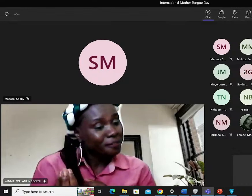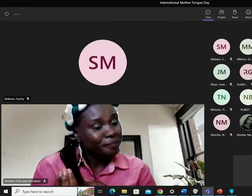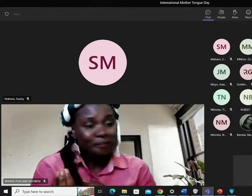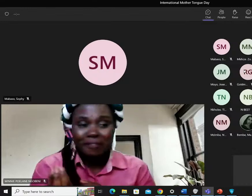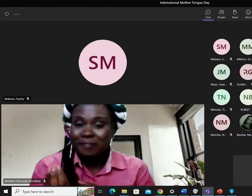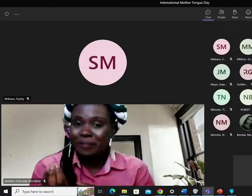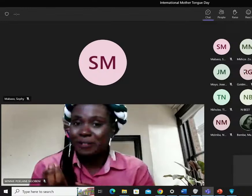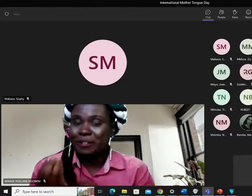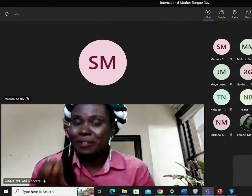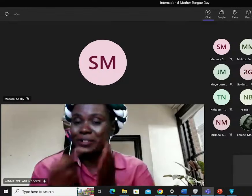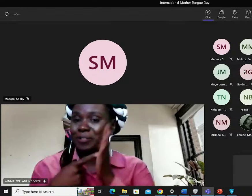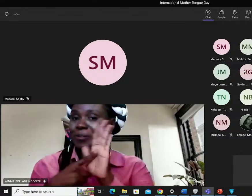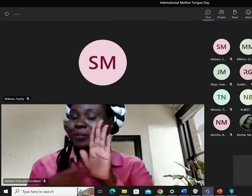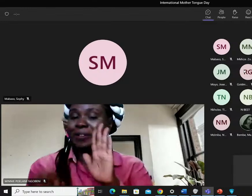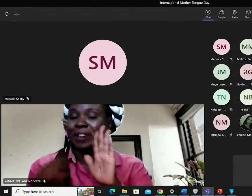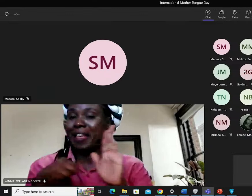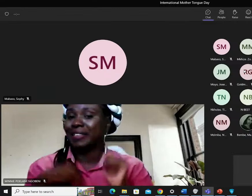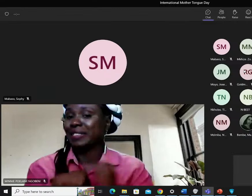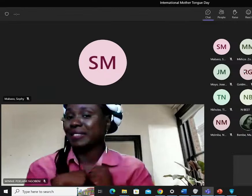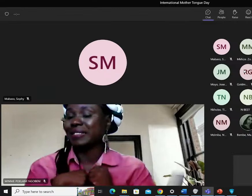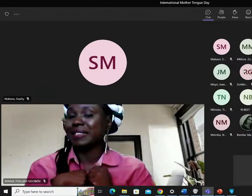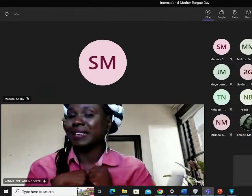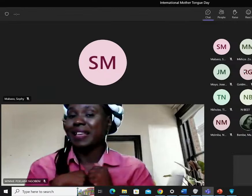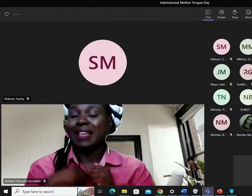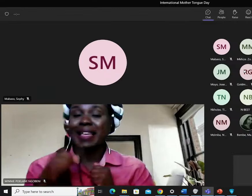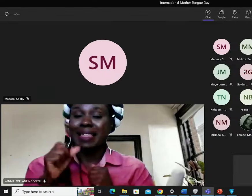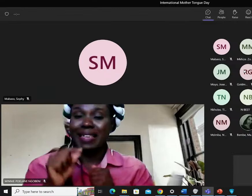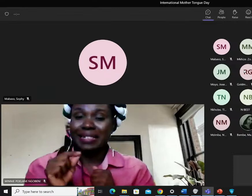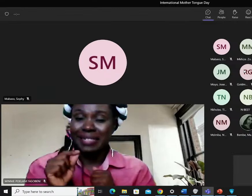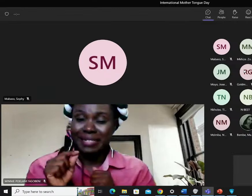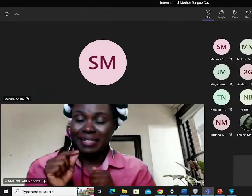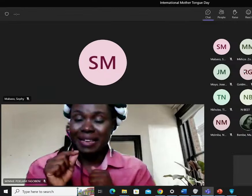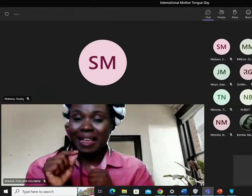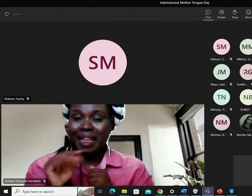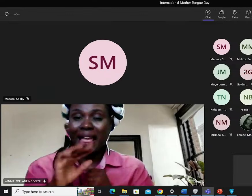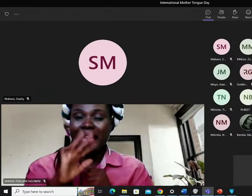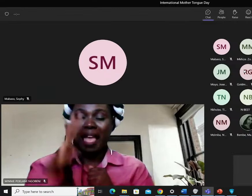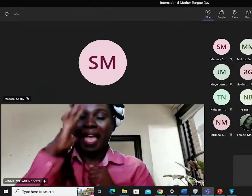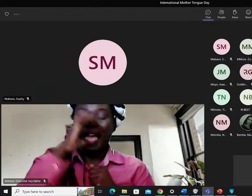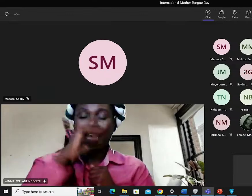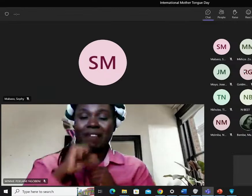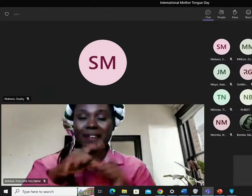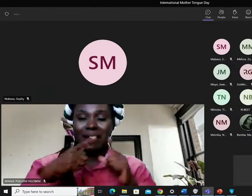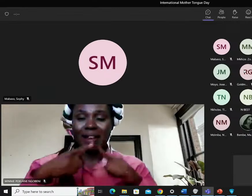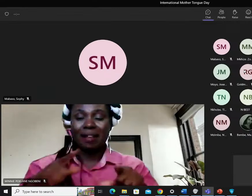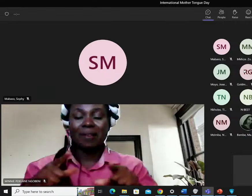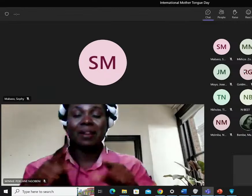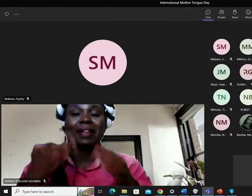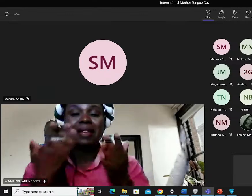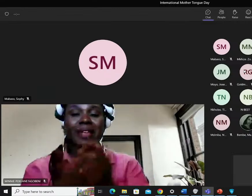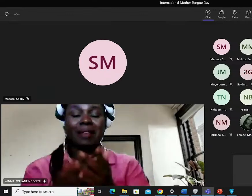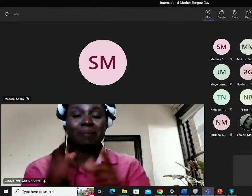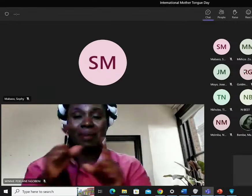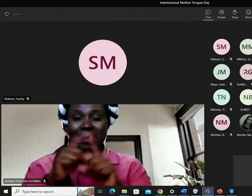have shown us that African languages can be digitized.